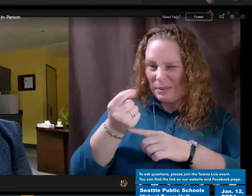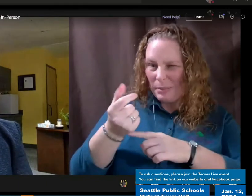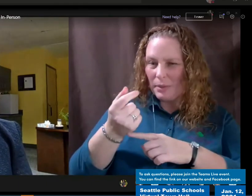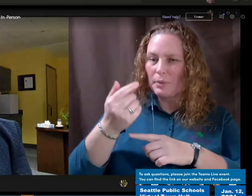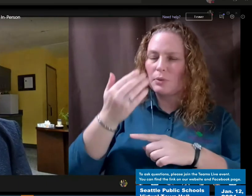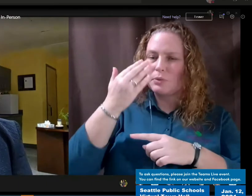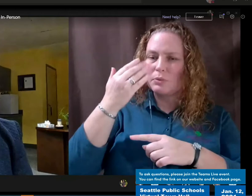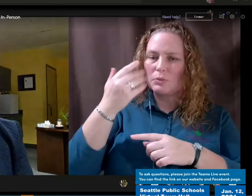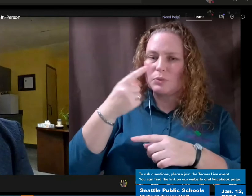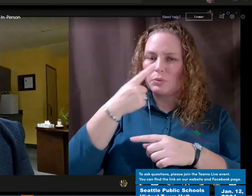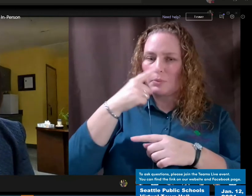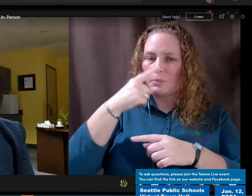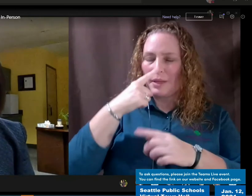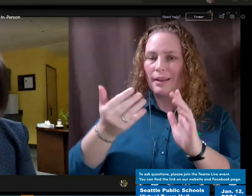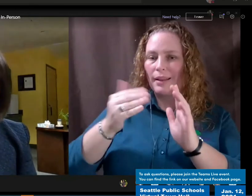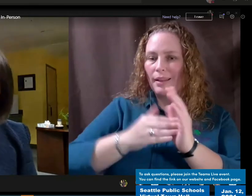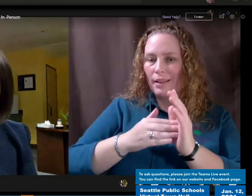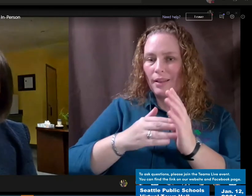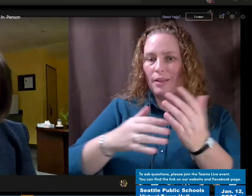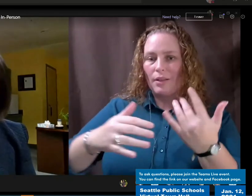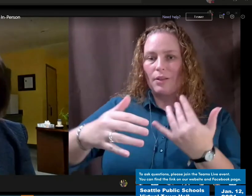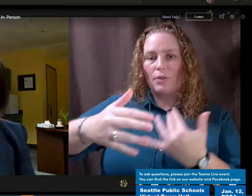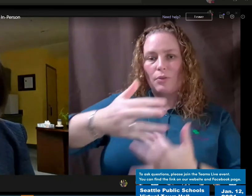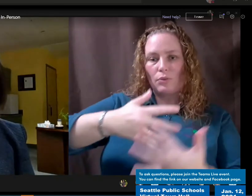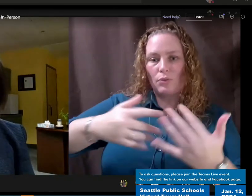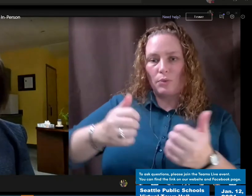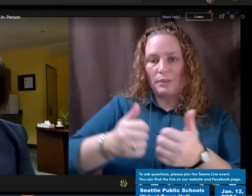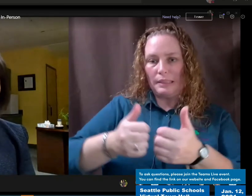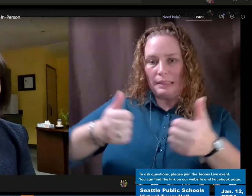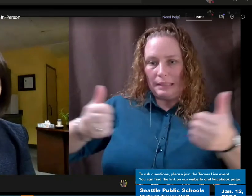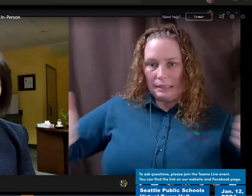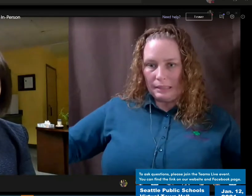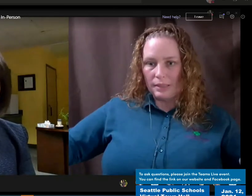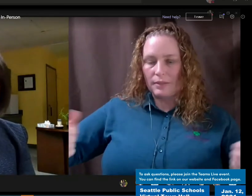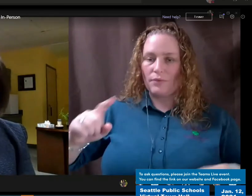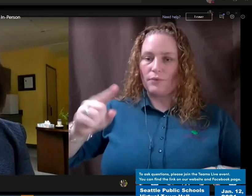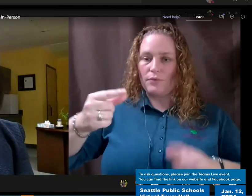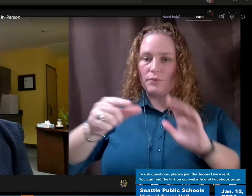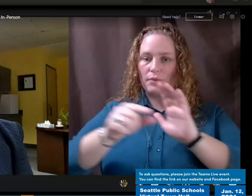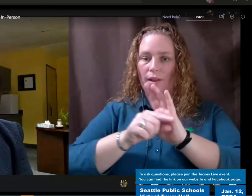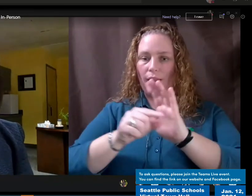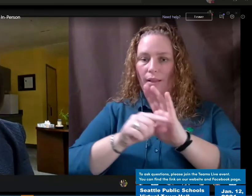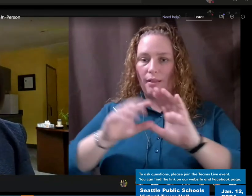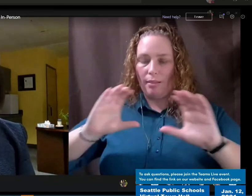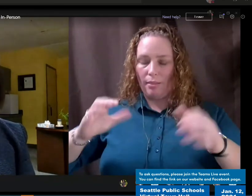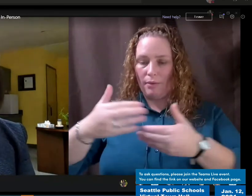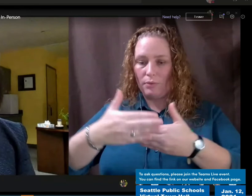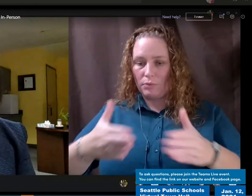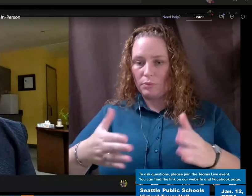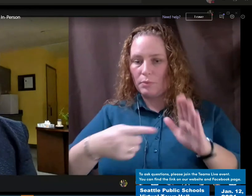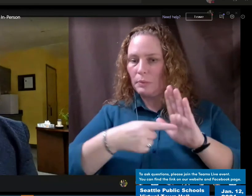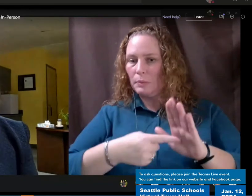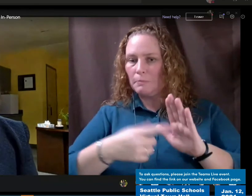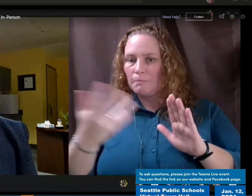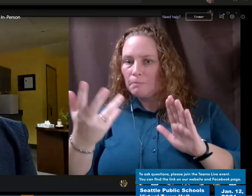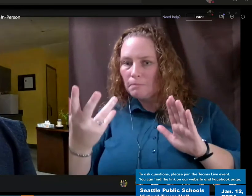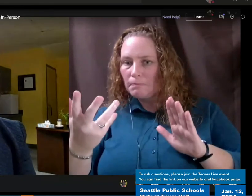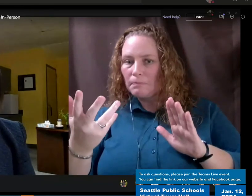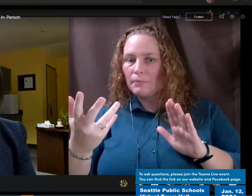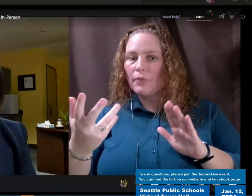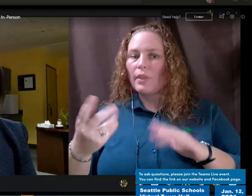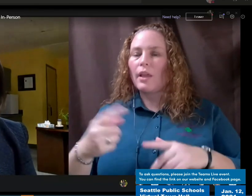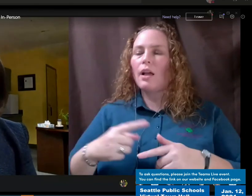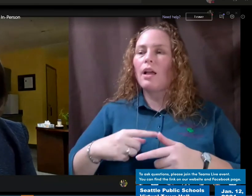does a socially distanced first grade classroom look like? And then a follow-up to that is just how are we planning for